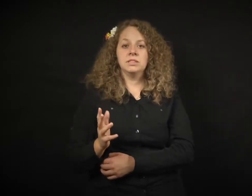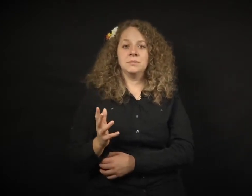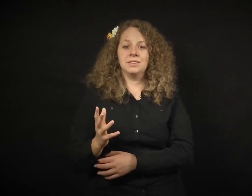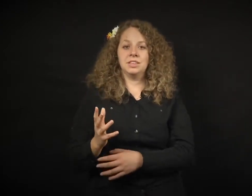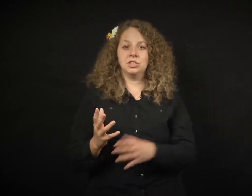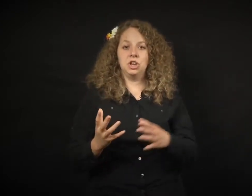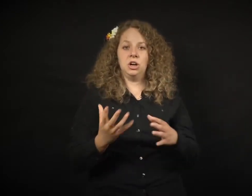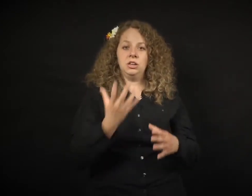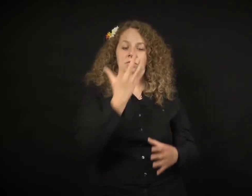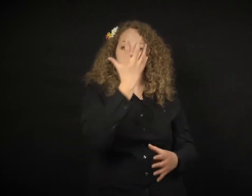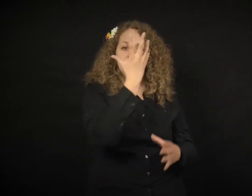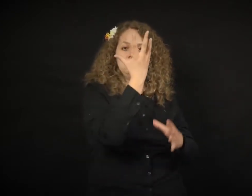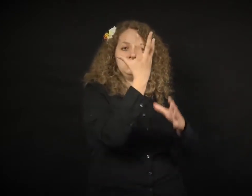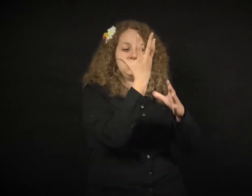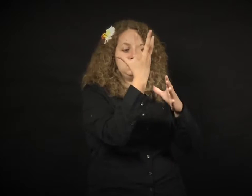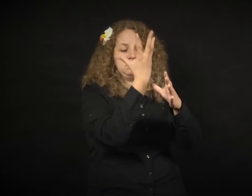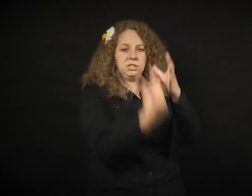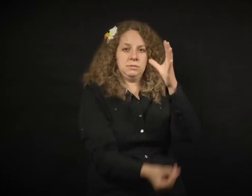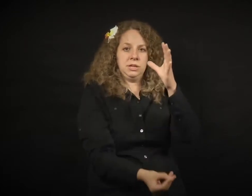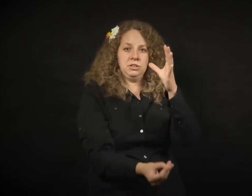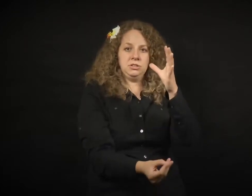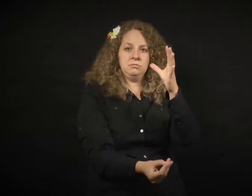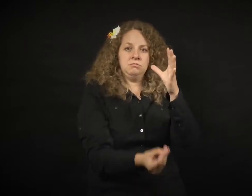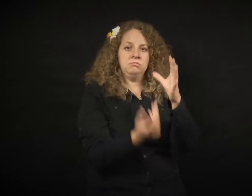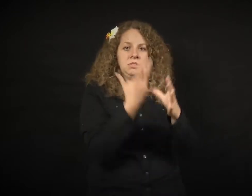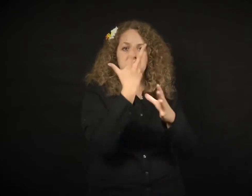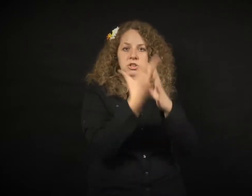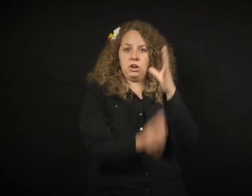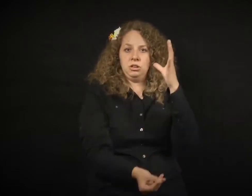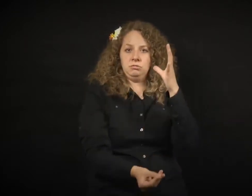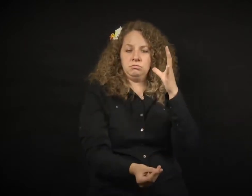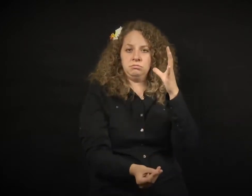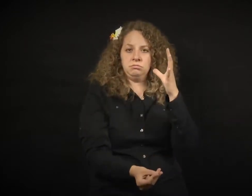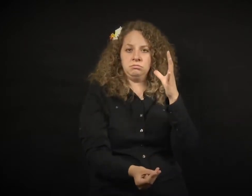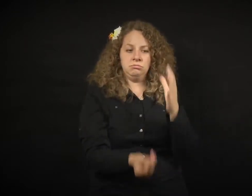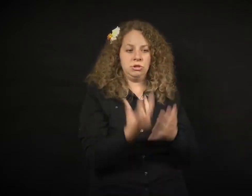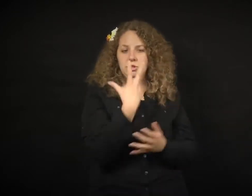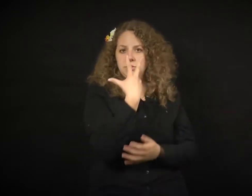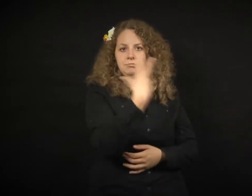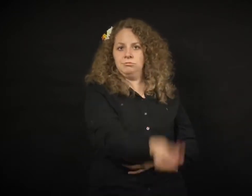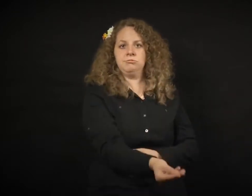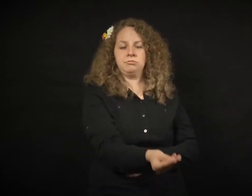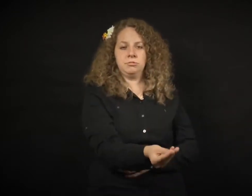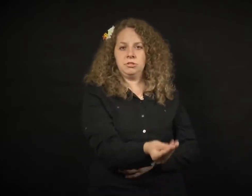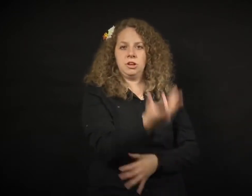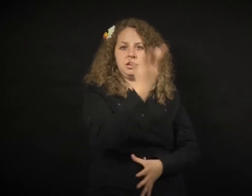something that's gone, just disappears, it's gone, or just gone,